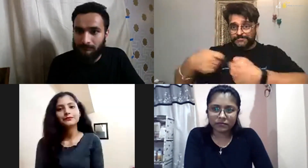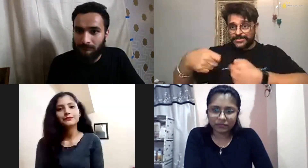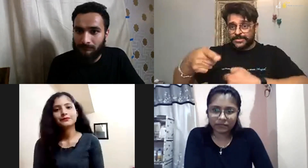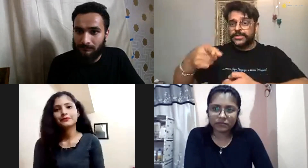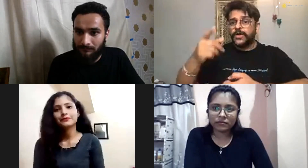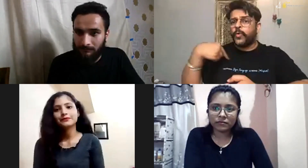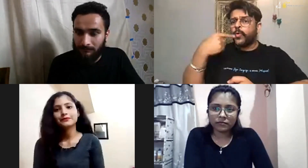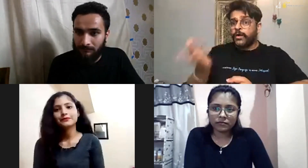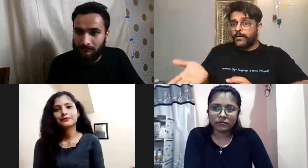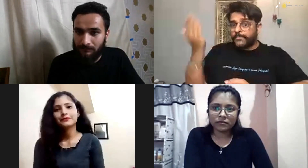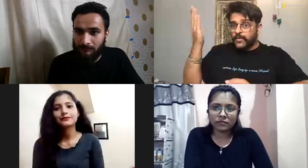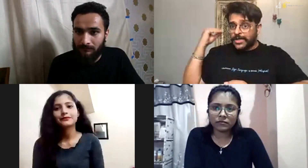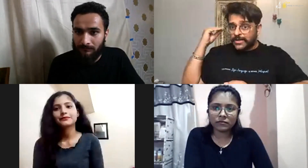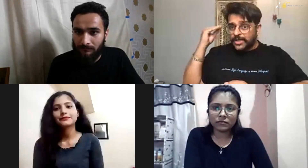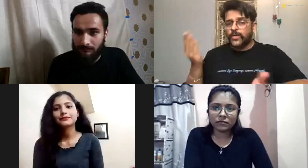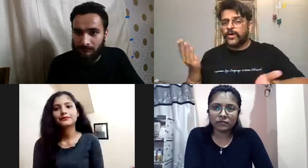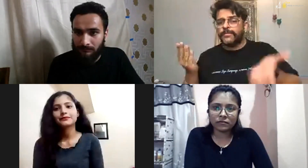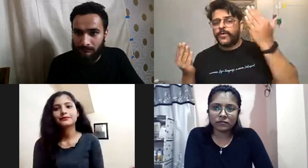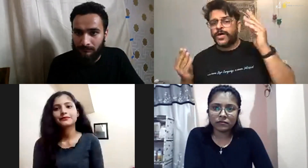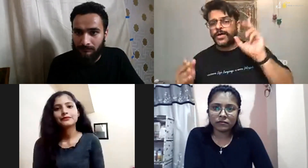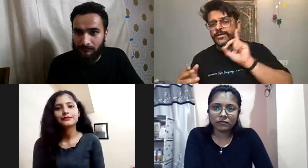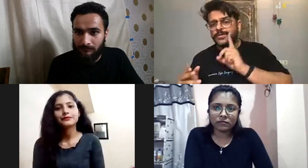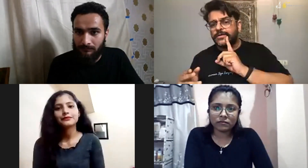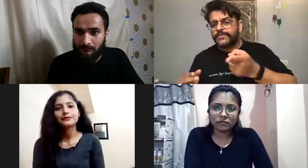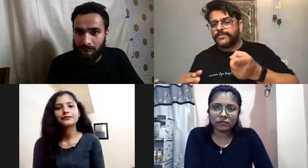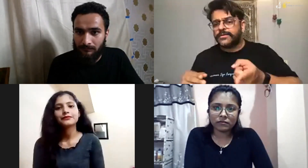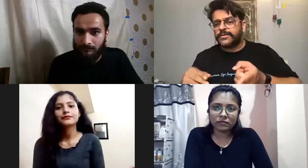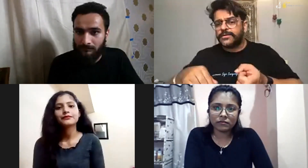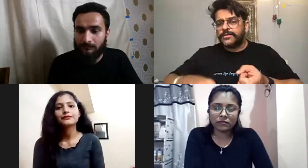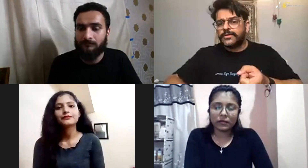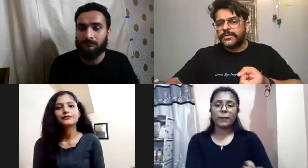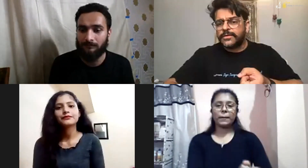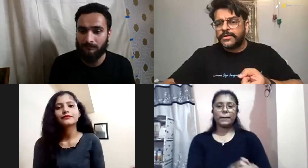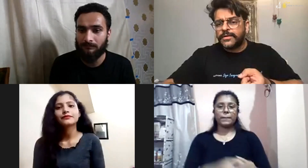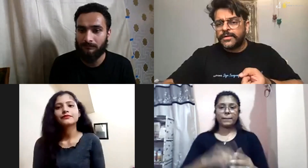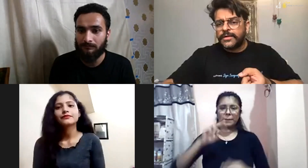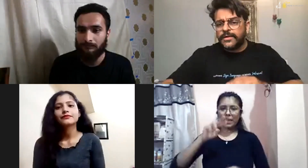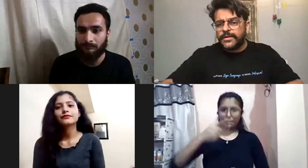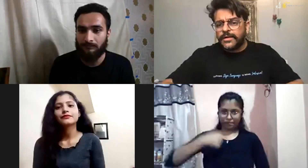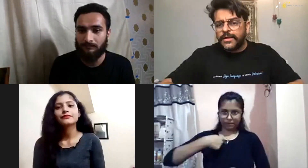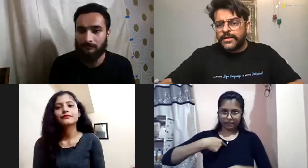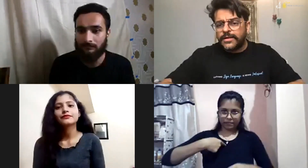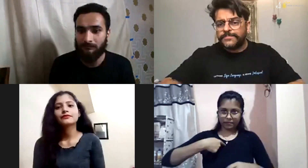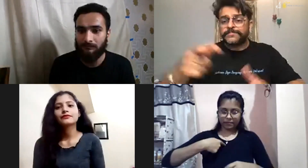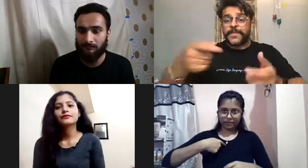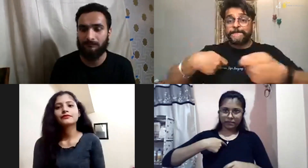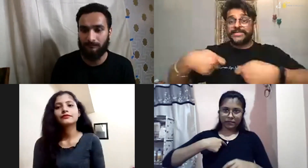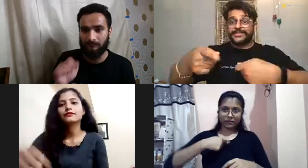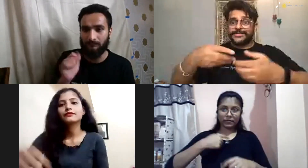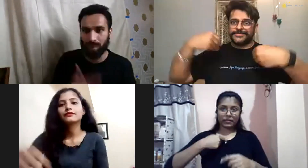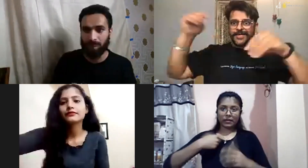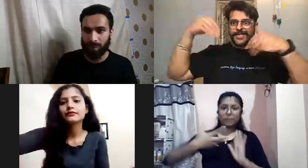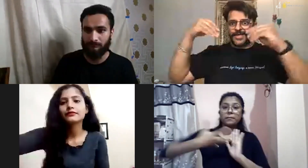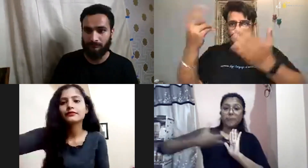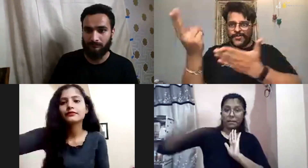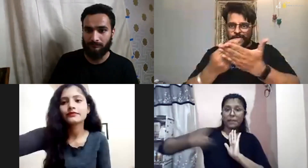so people have been, who are more hearing people or more deaf people are your customers? So you